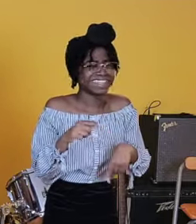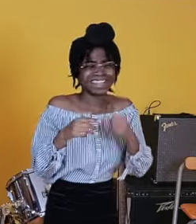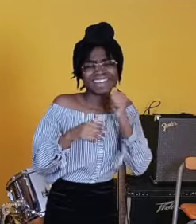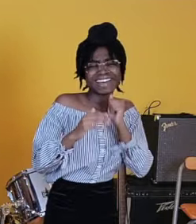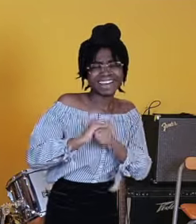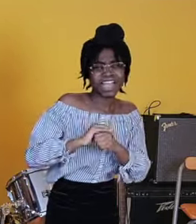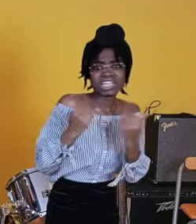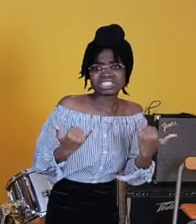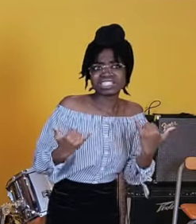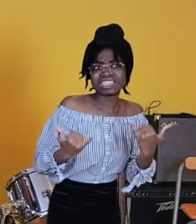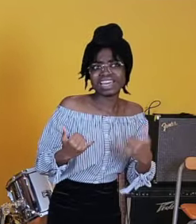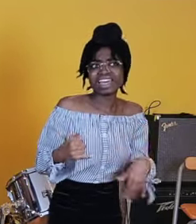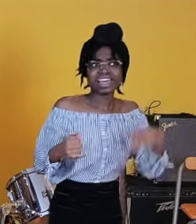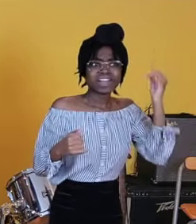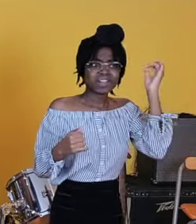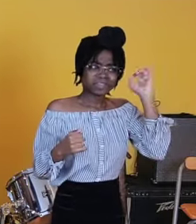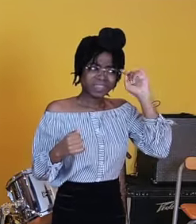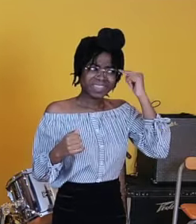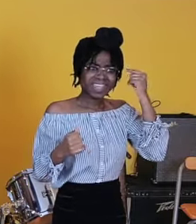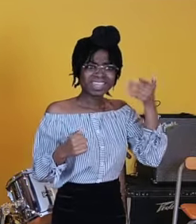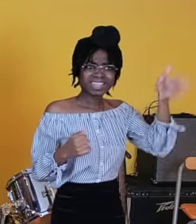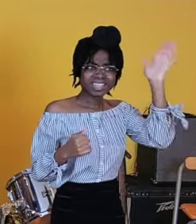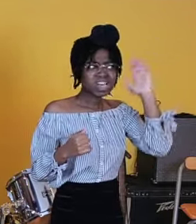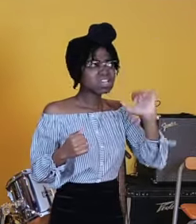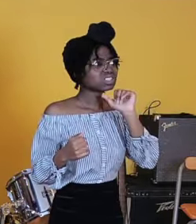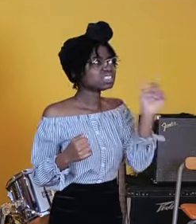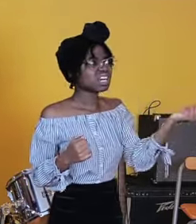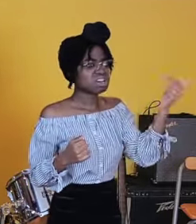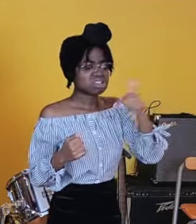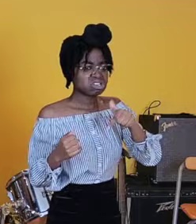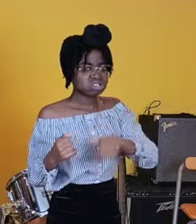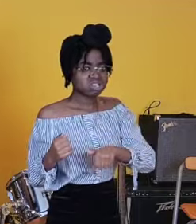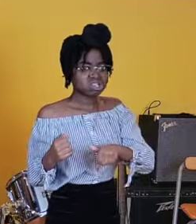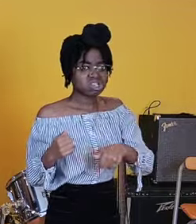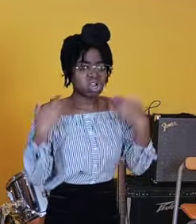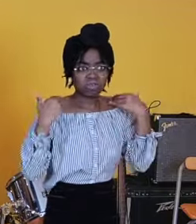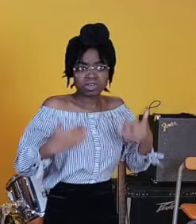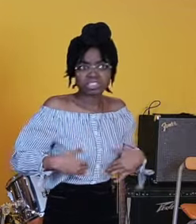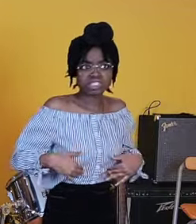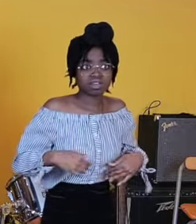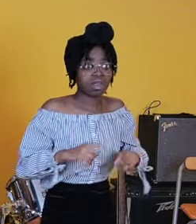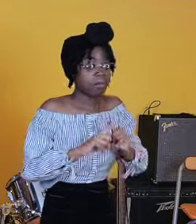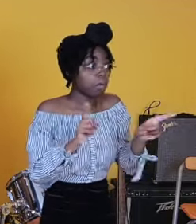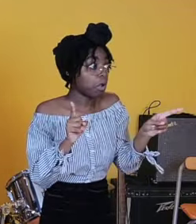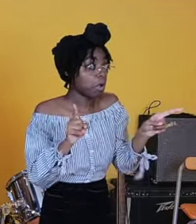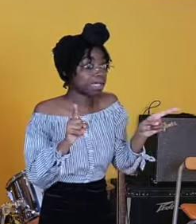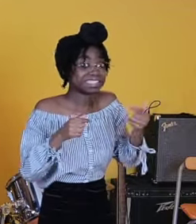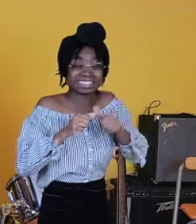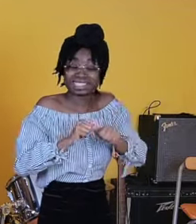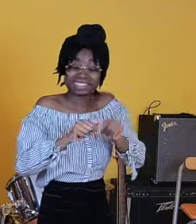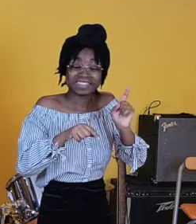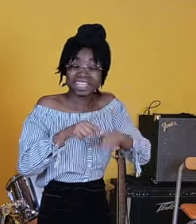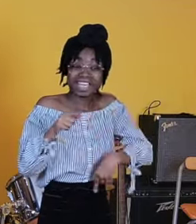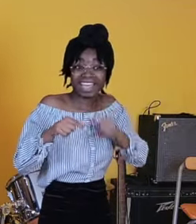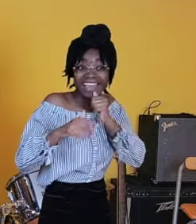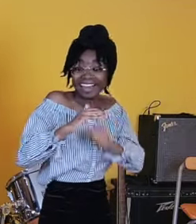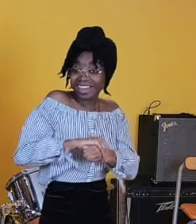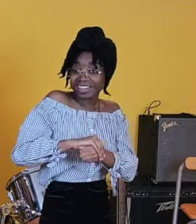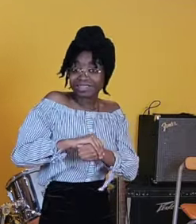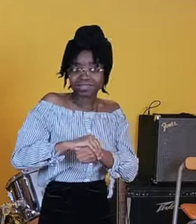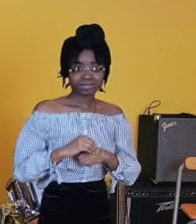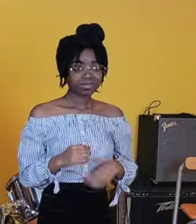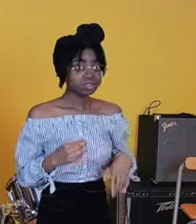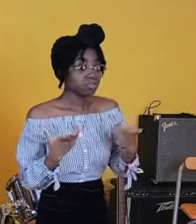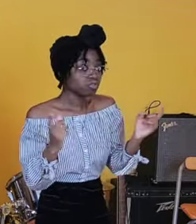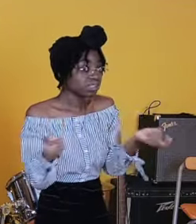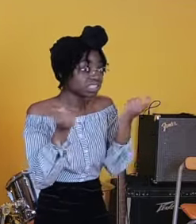God knows all that is going on, and you can't hide from him. I can't hide from him. So when we sin, we go to him, and we repent. Say, Lord God, please, I